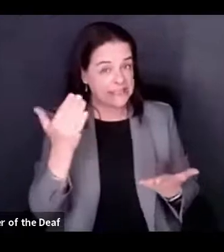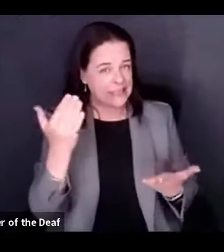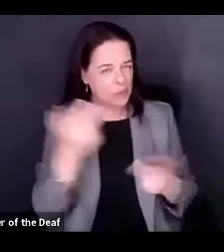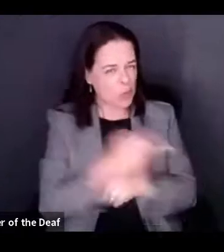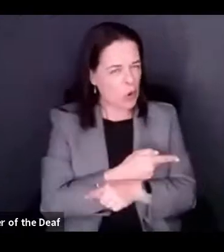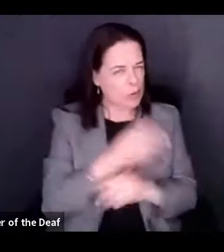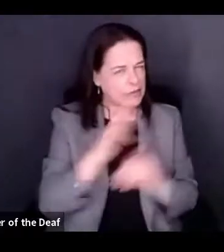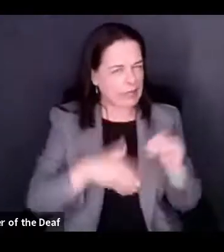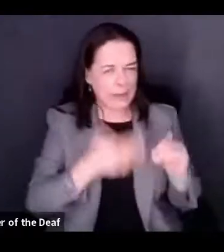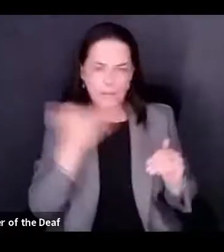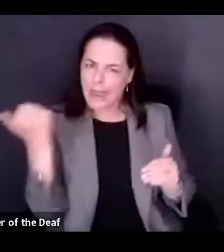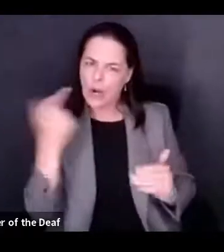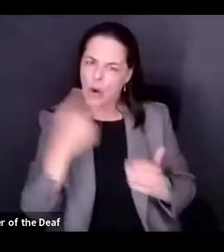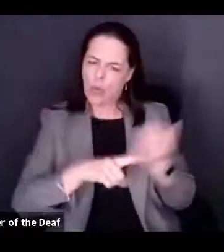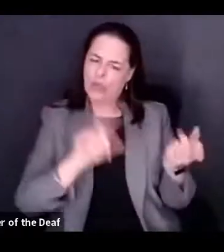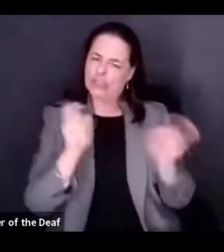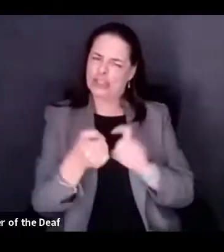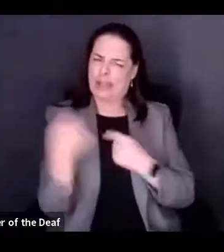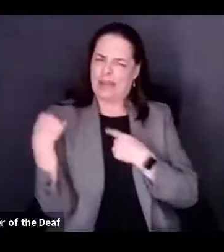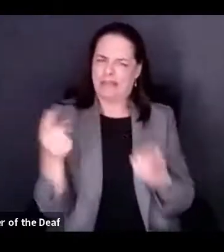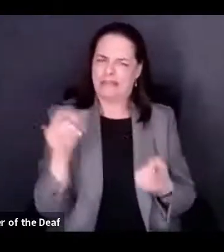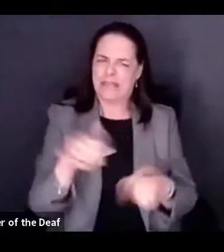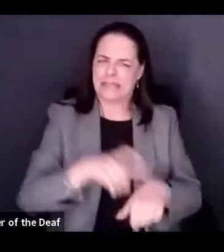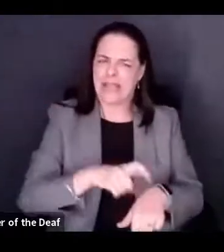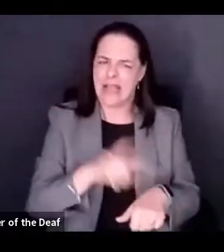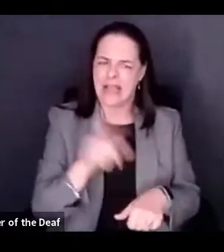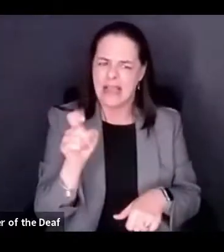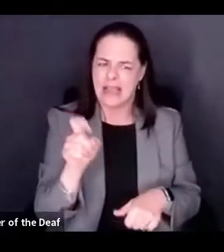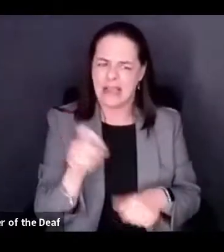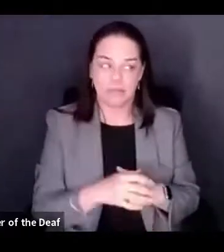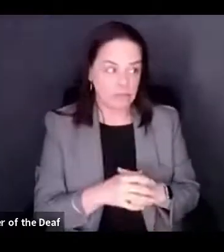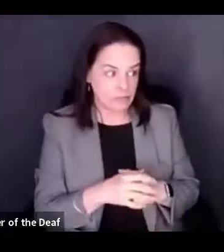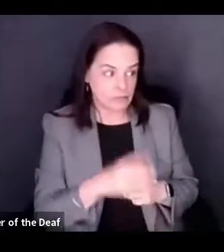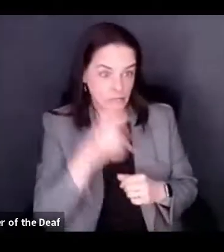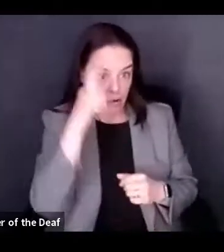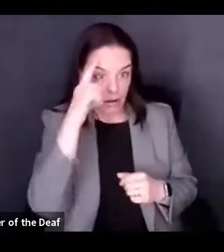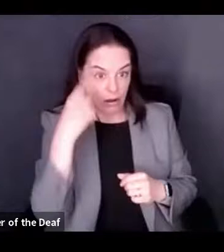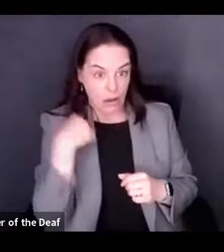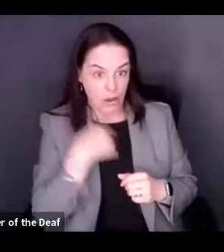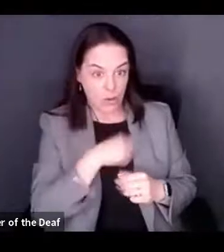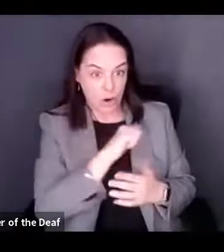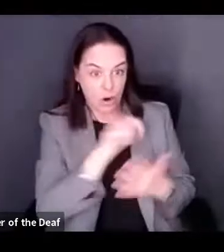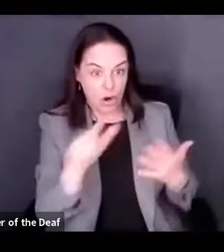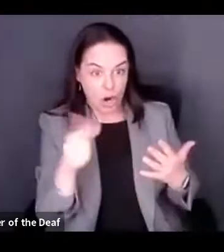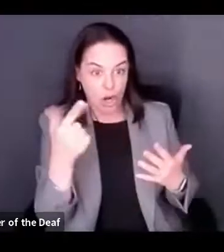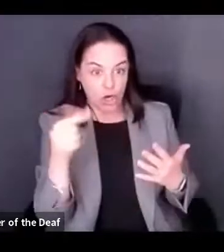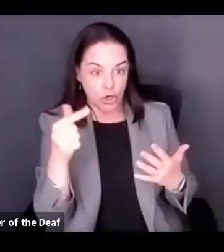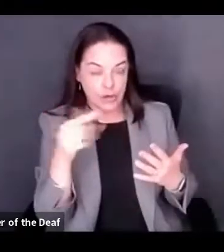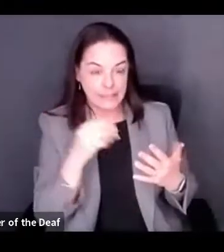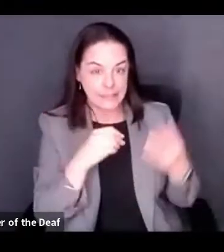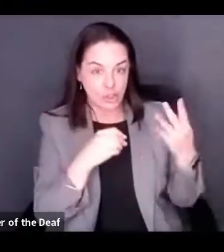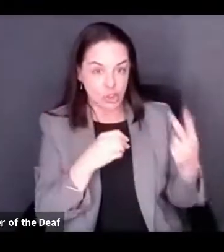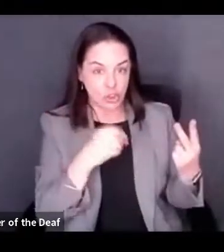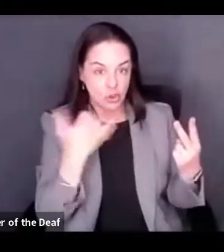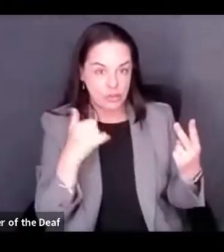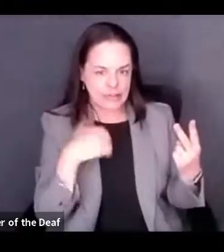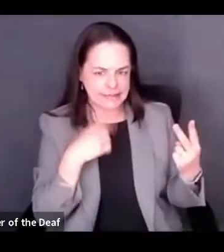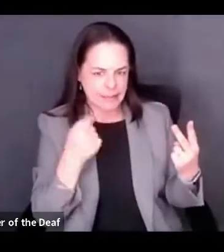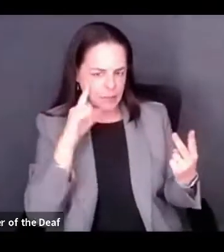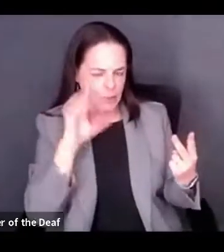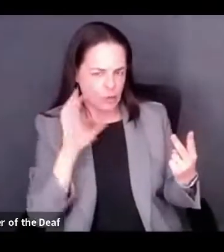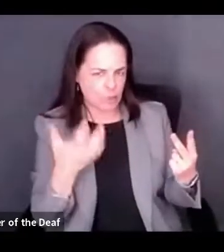to trending better. What changed over that time? I thought we were at all greens and 2 yellows right now. I'm a little